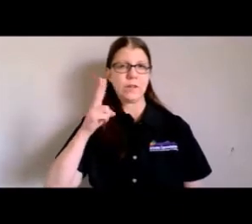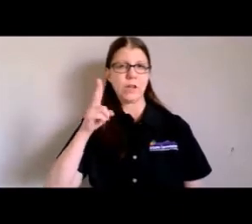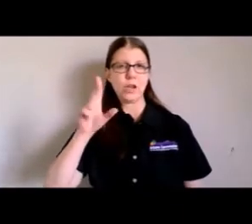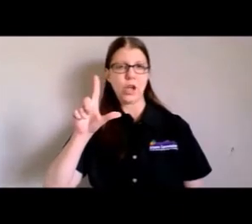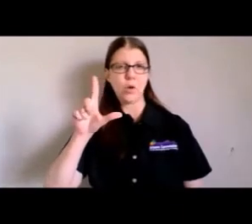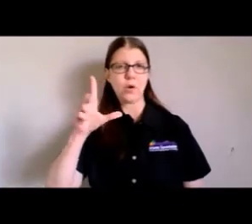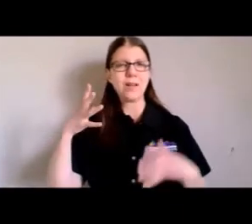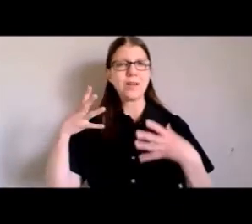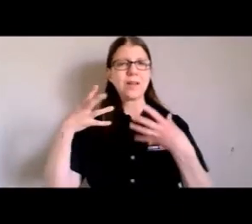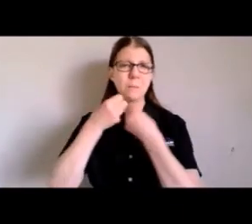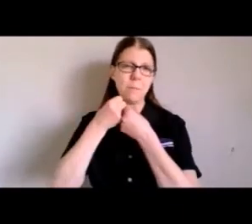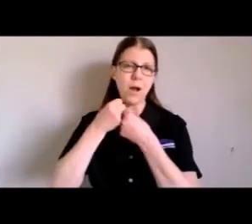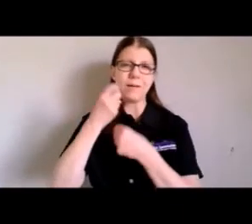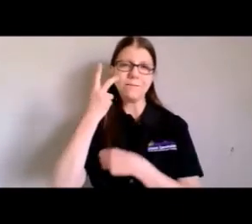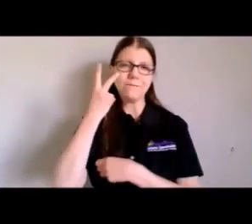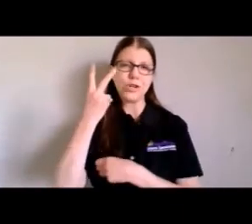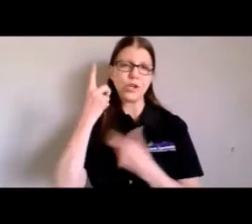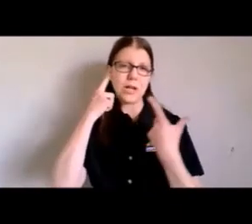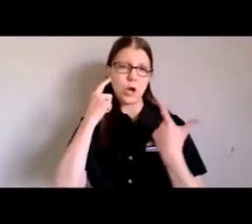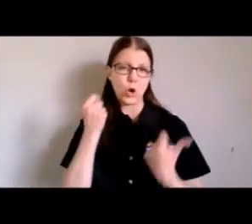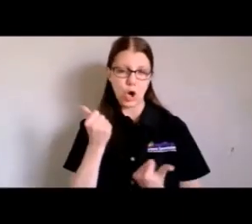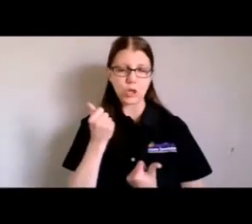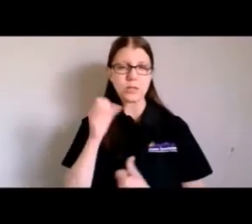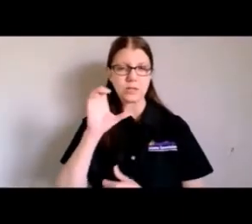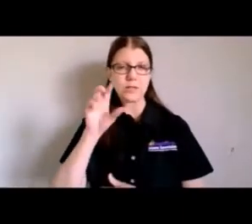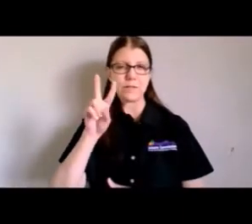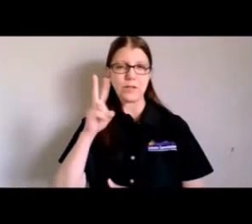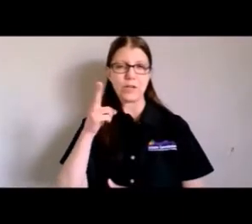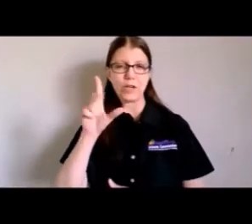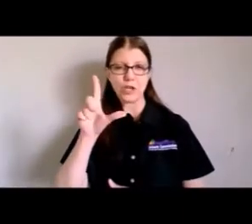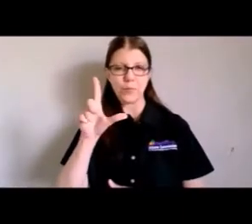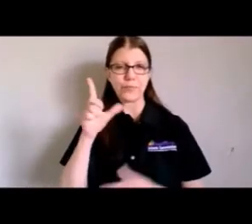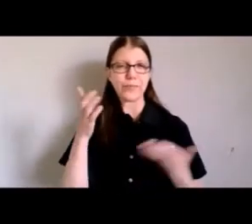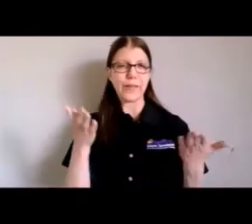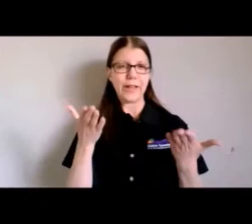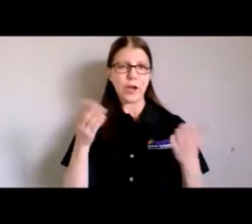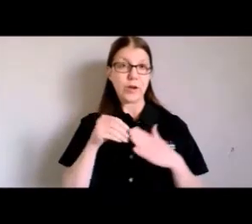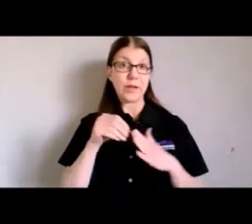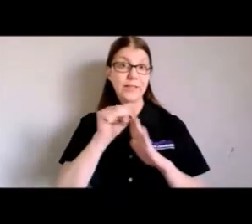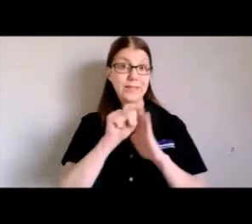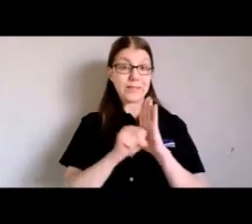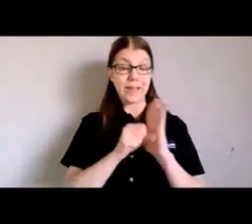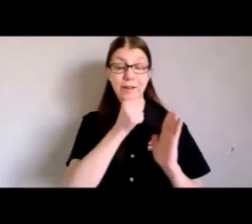I serve over 400 deaf-blind and combined vision and hearing